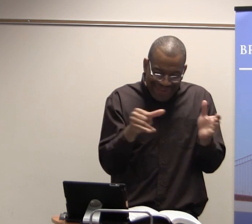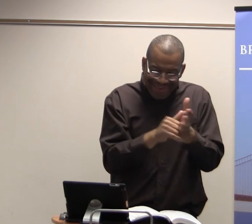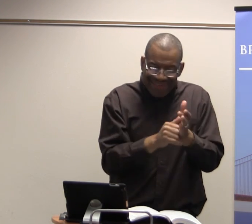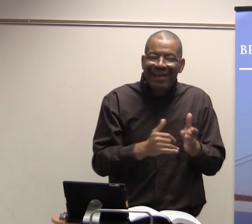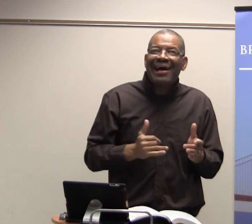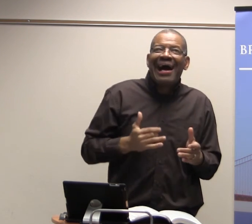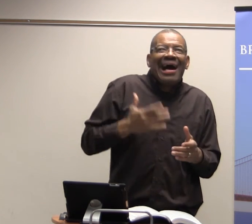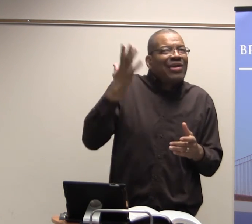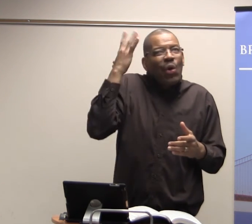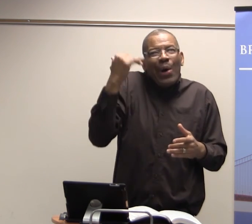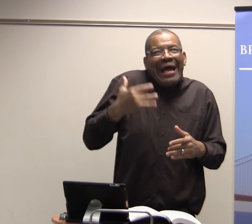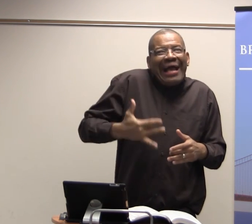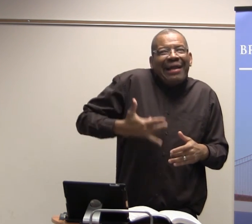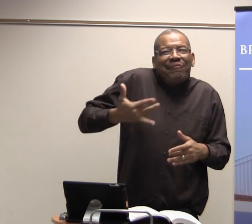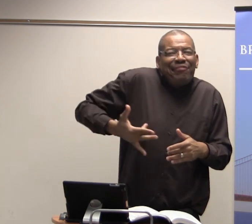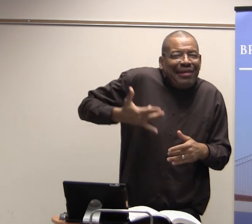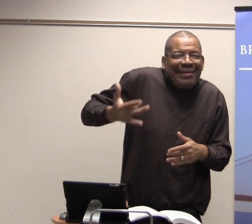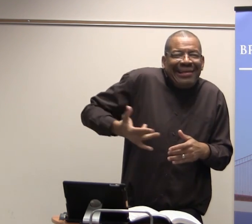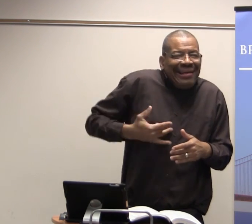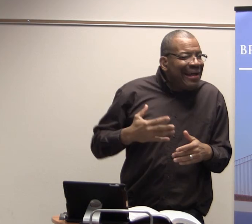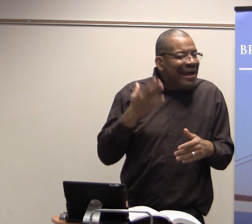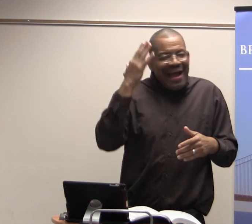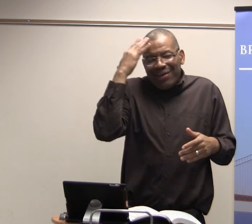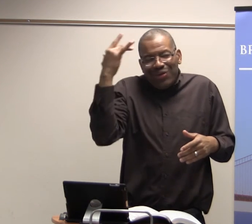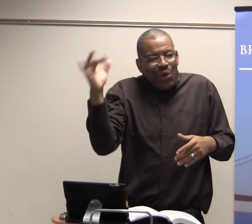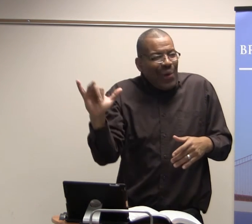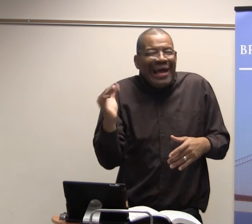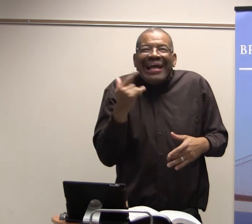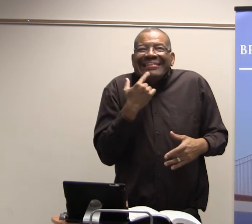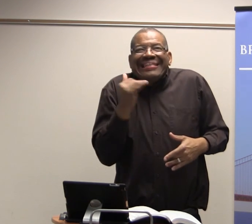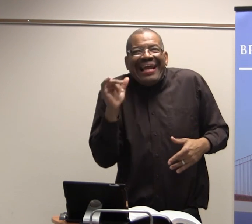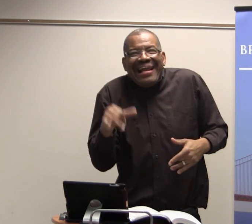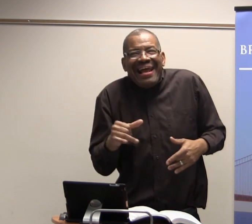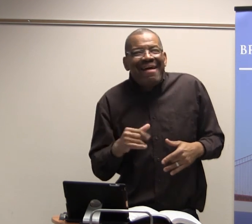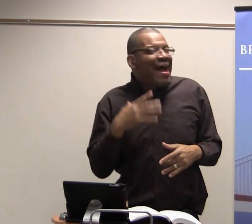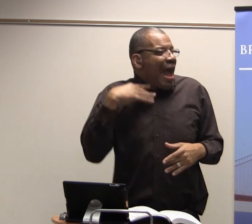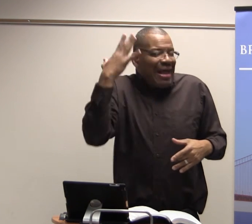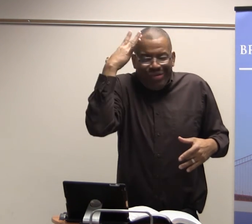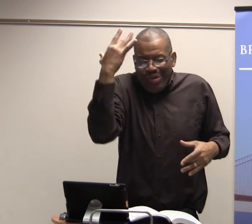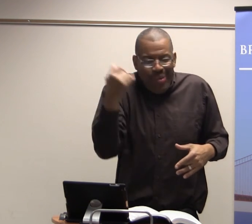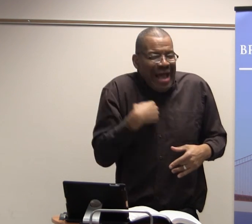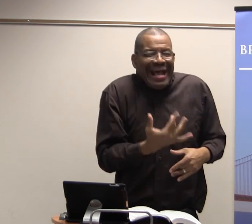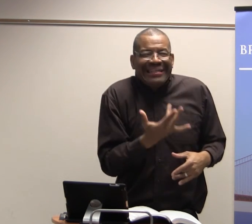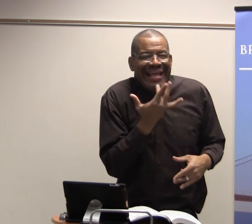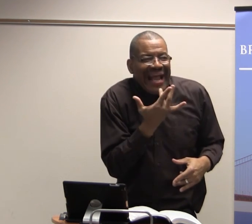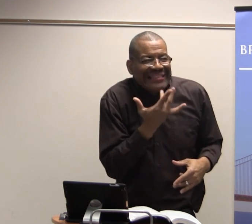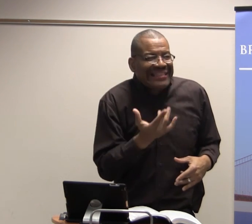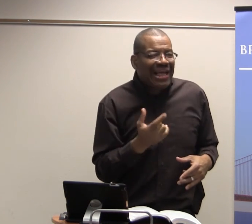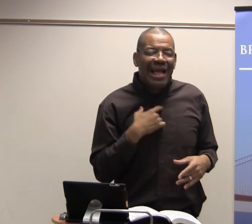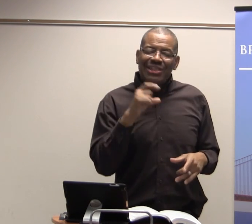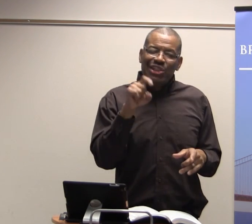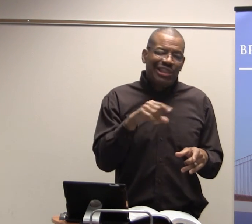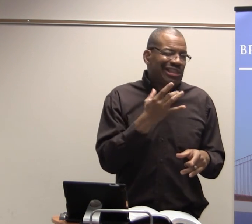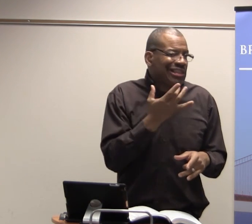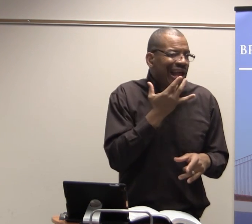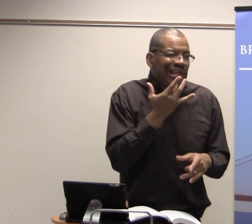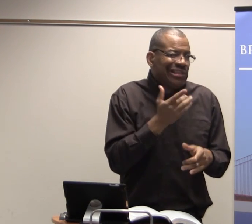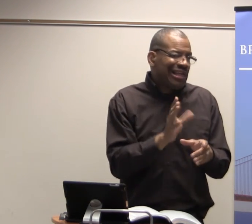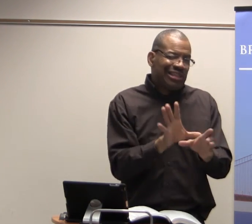it. I don't know why I gotta feel it. I don't know why I say it. I don't know why I taste it. I should have tasted it. I should